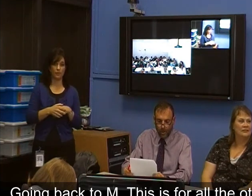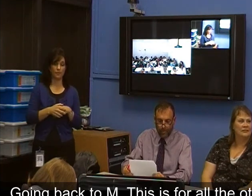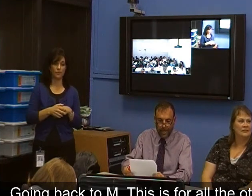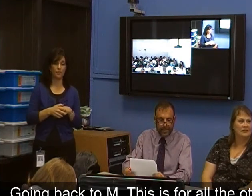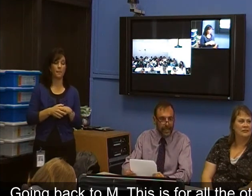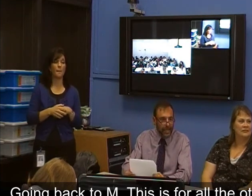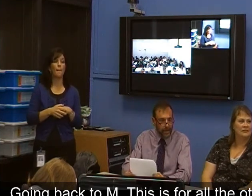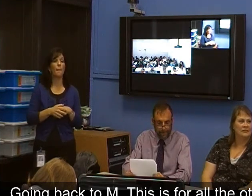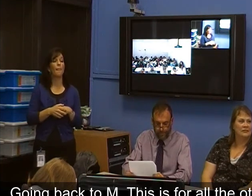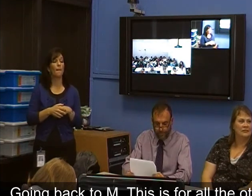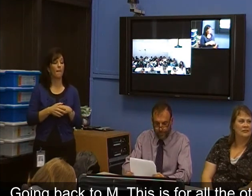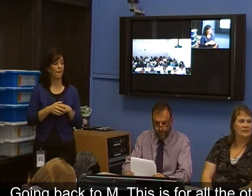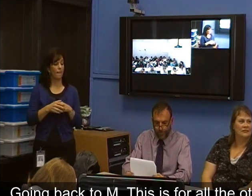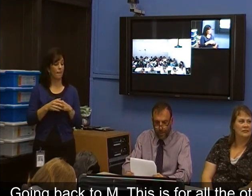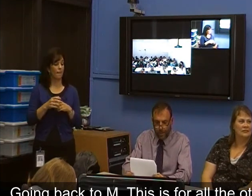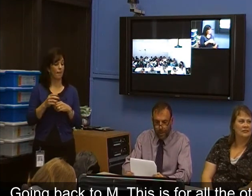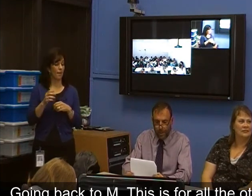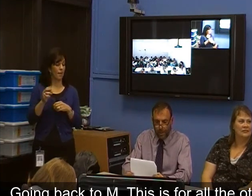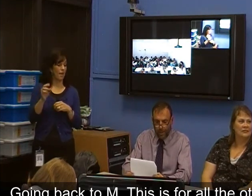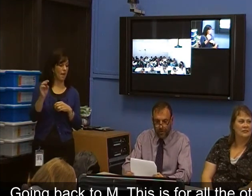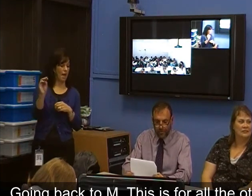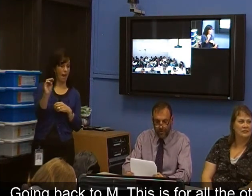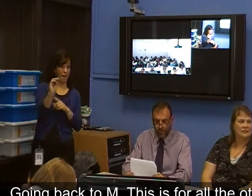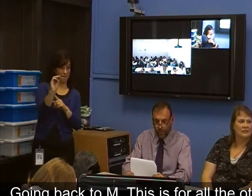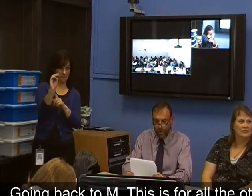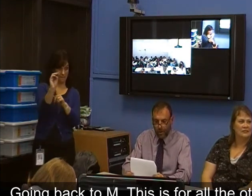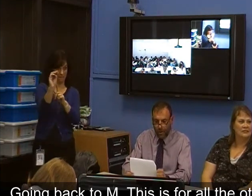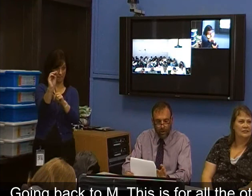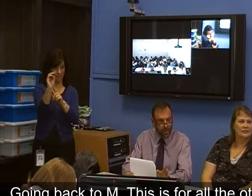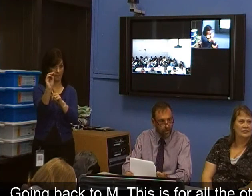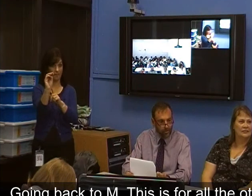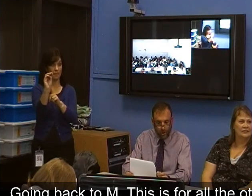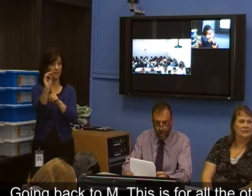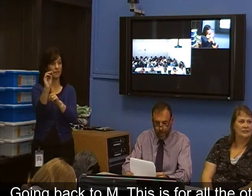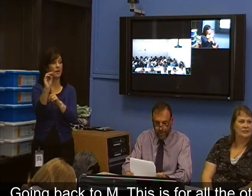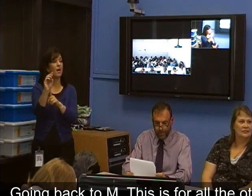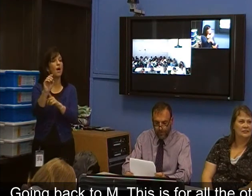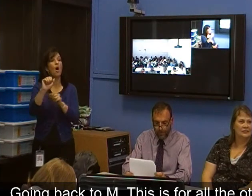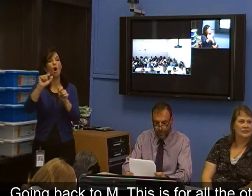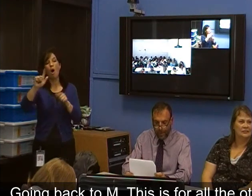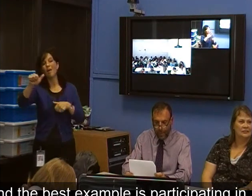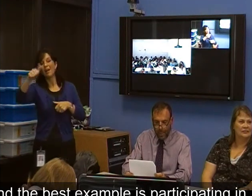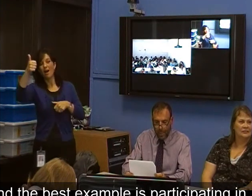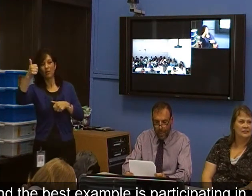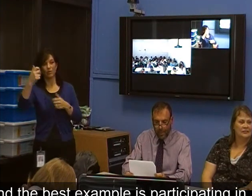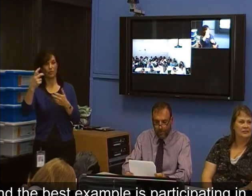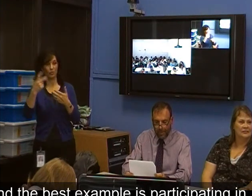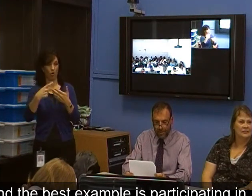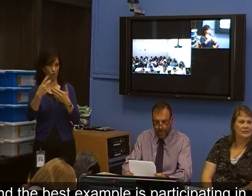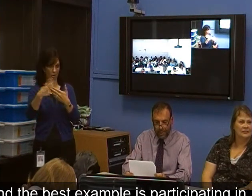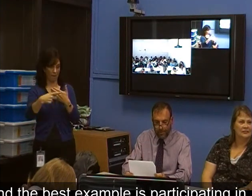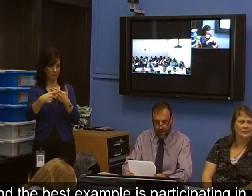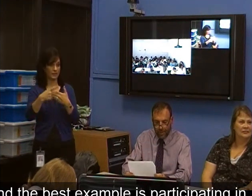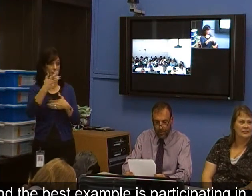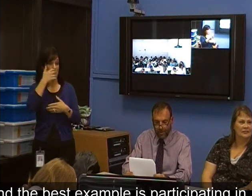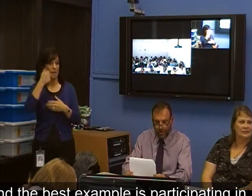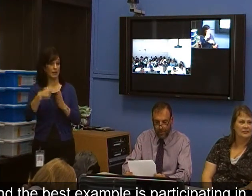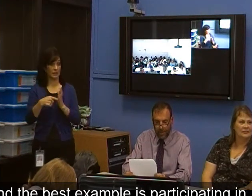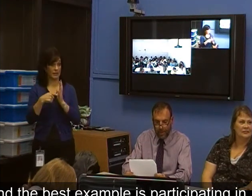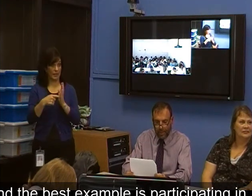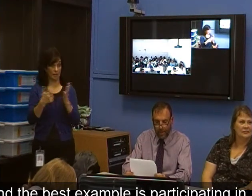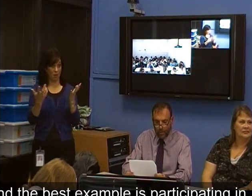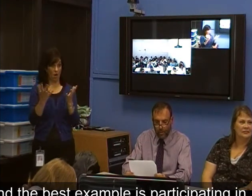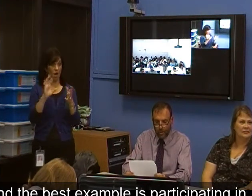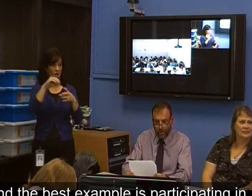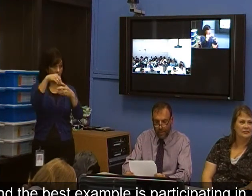Going back to M, this is for all the other programs, and the best example is participating